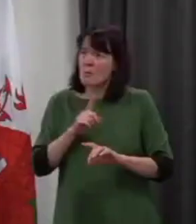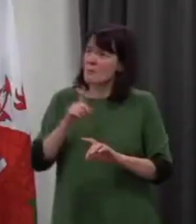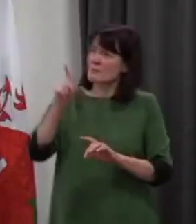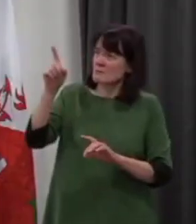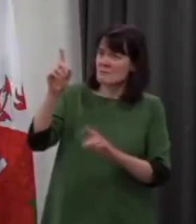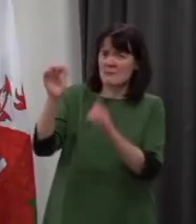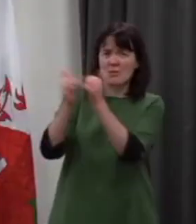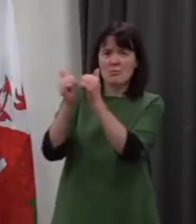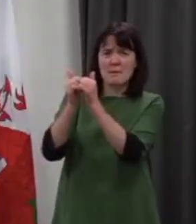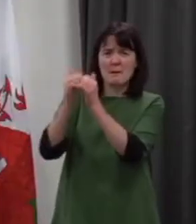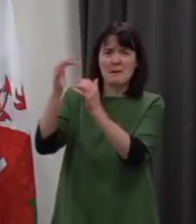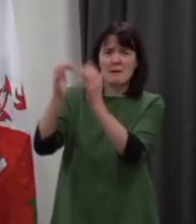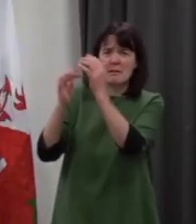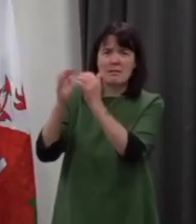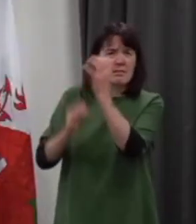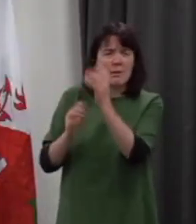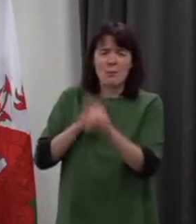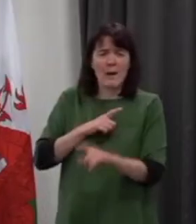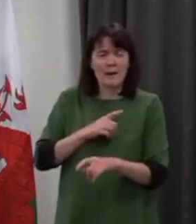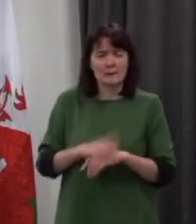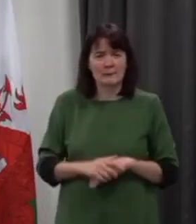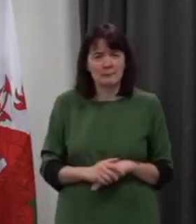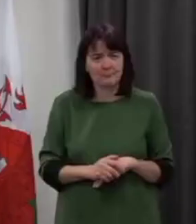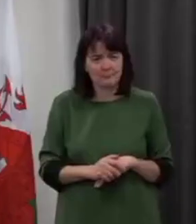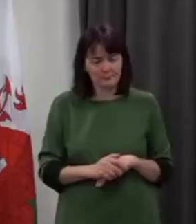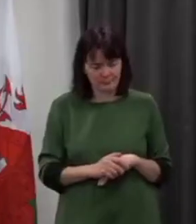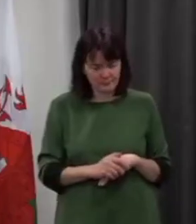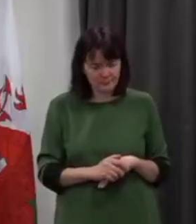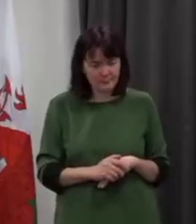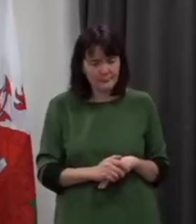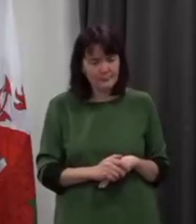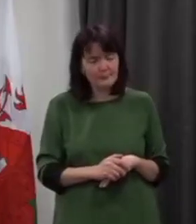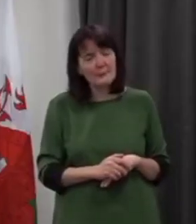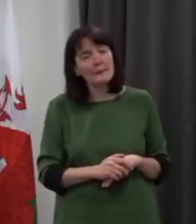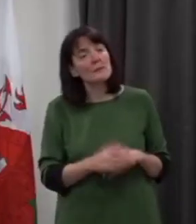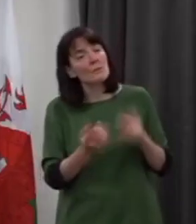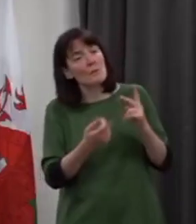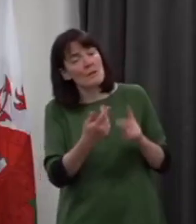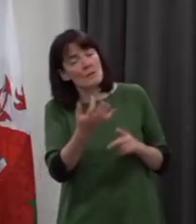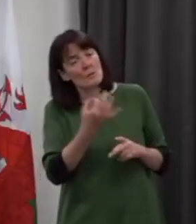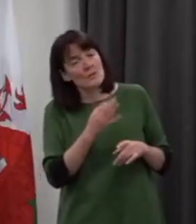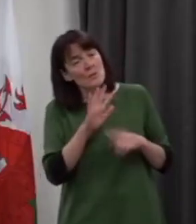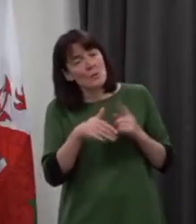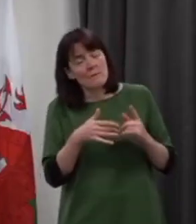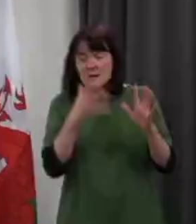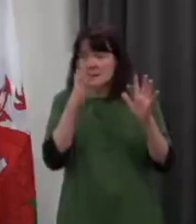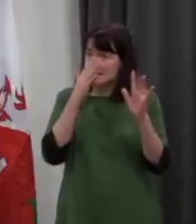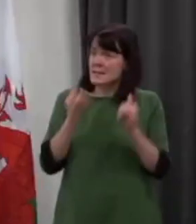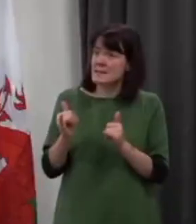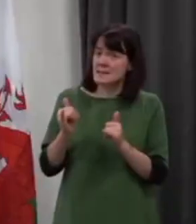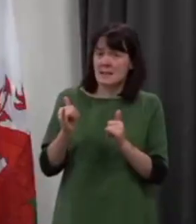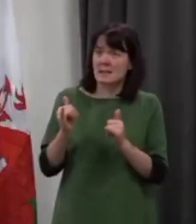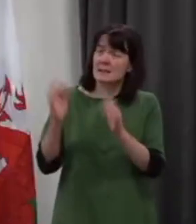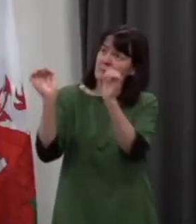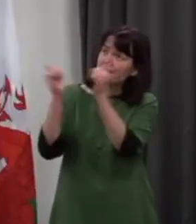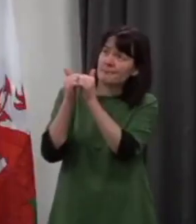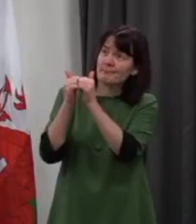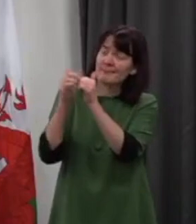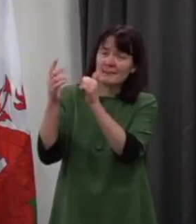fell through. So another question about the testing arrangement that hasn't gone forward in Wales,